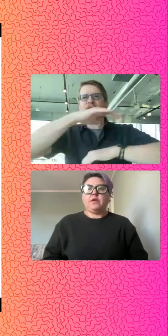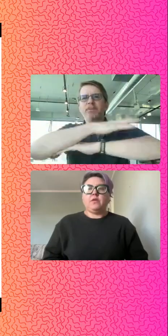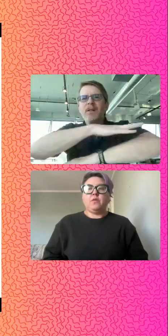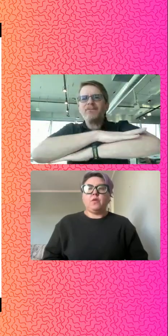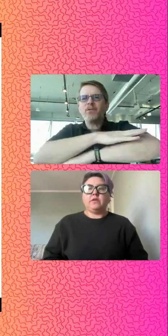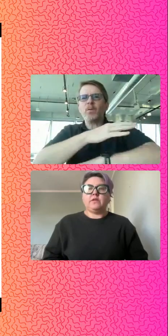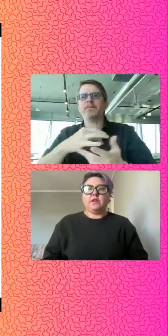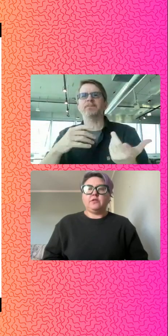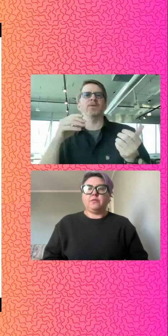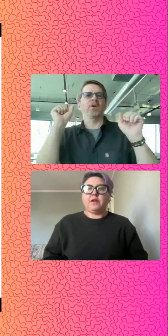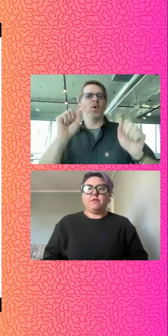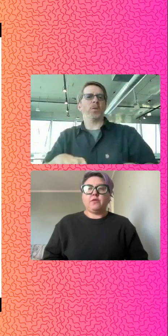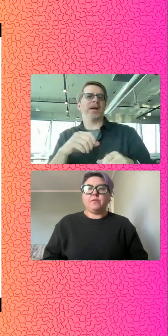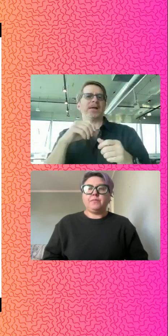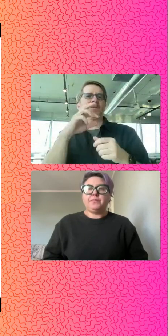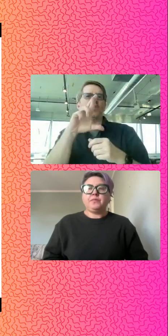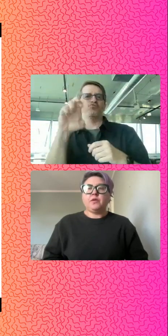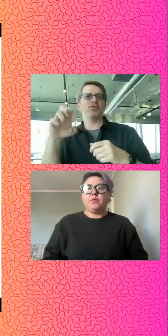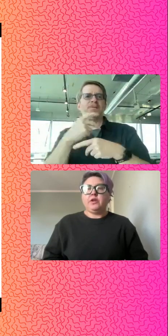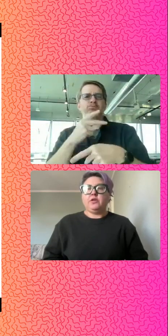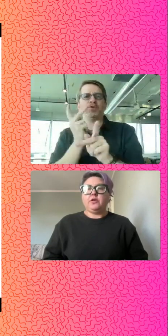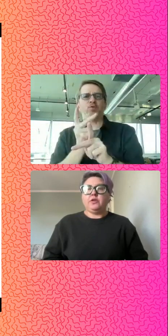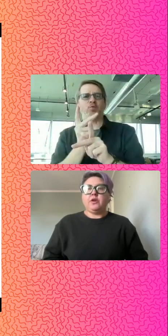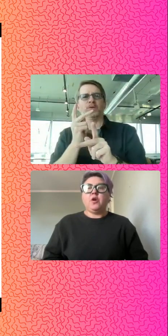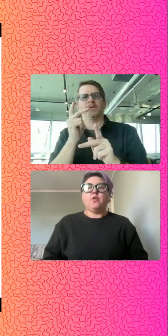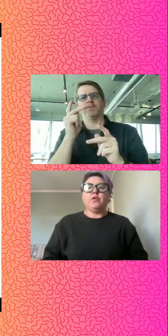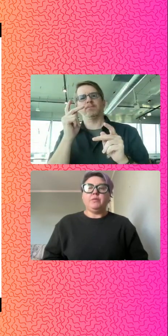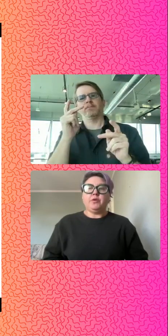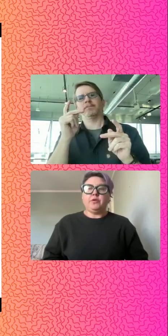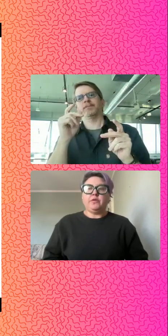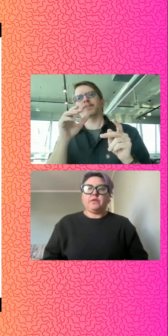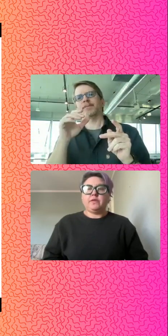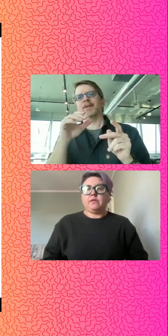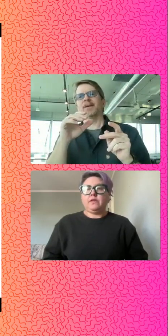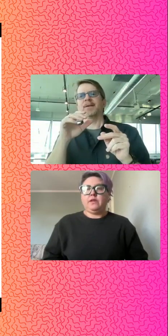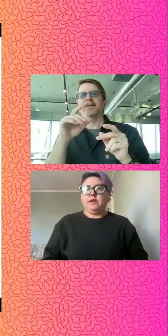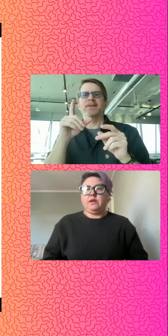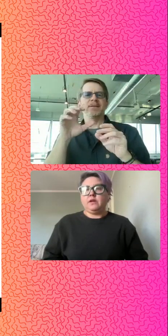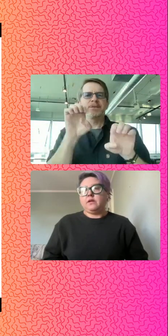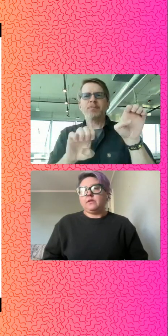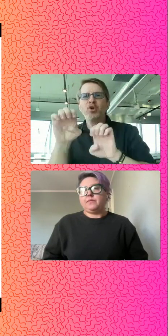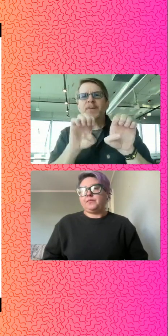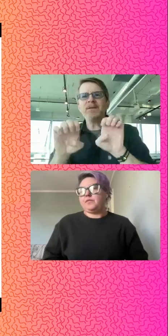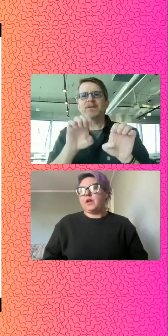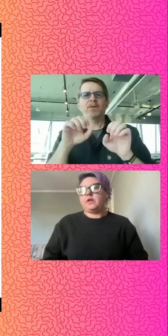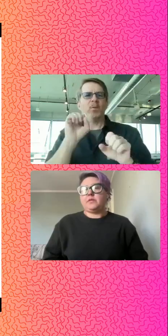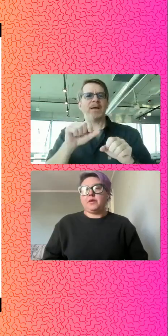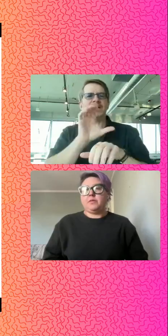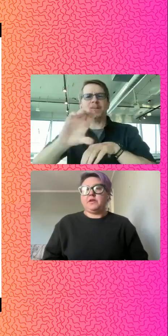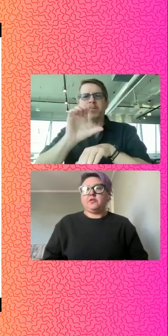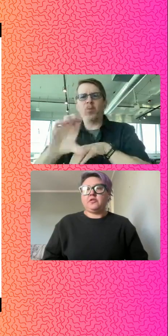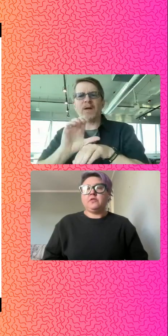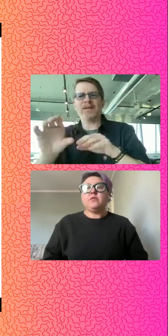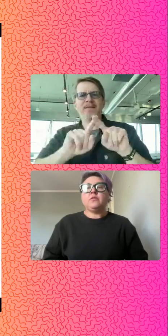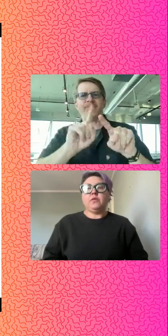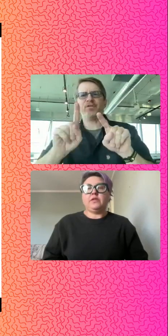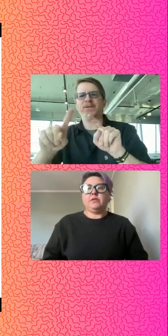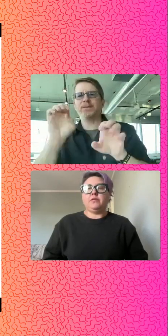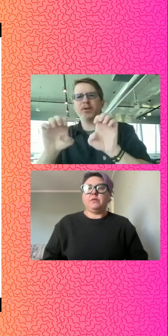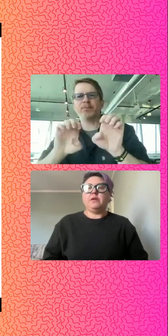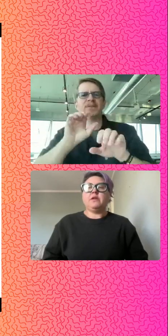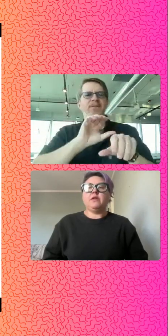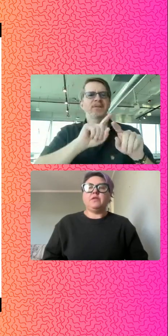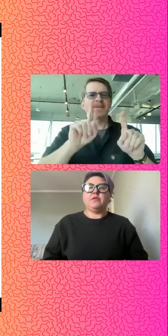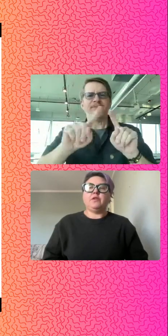so having one standard platform, we could reproduce the experimentation